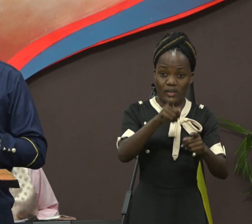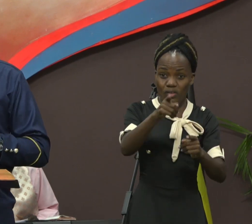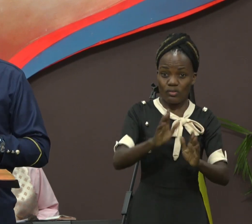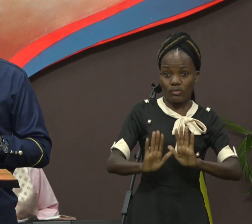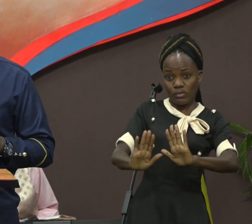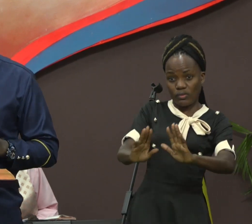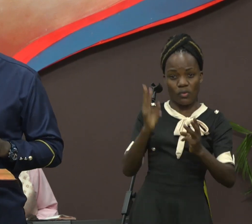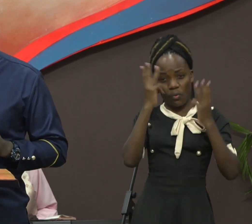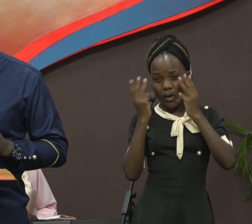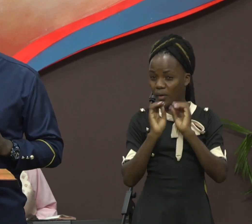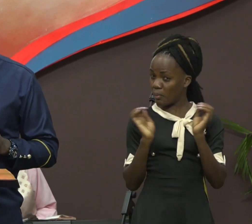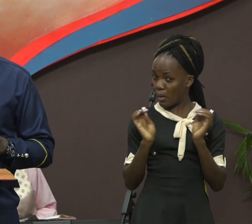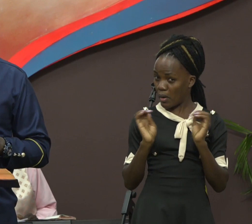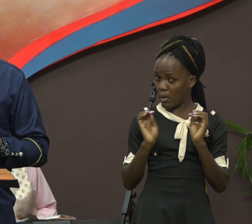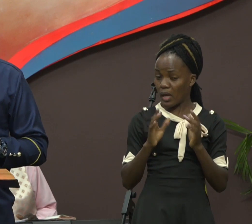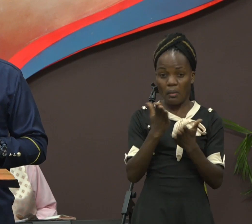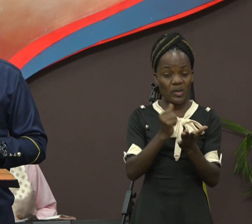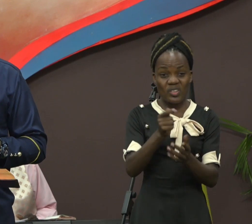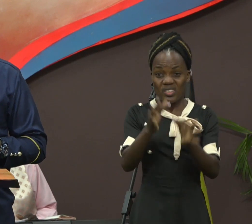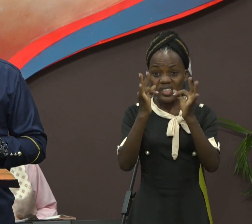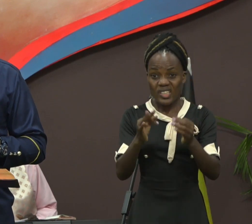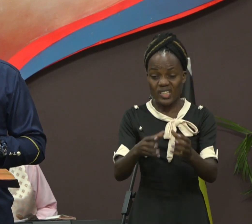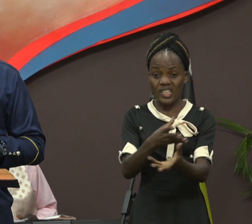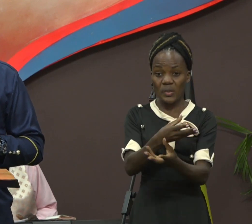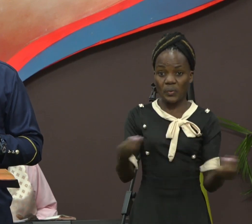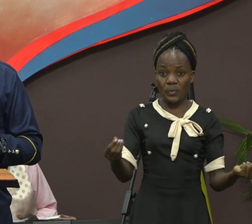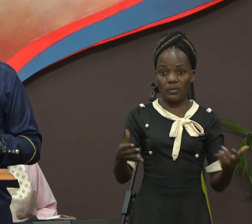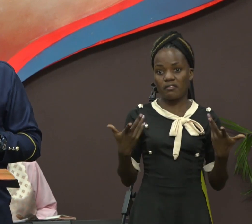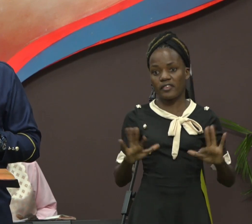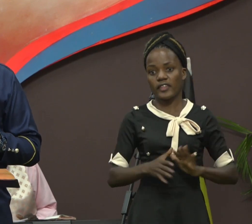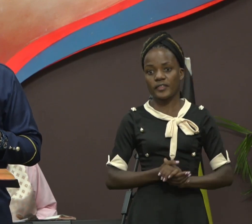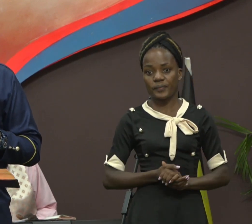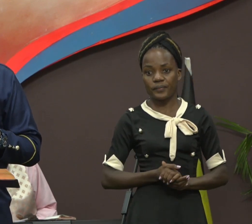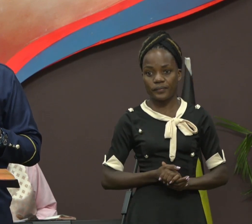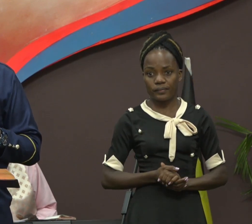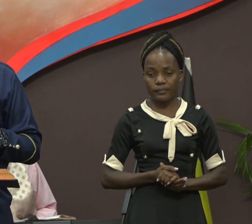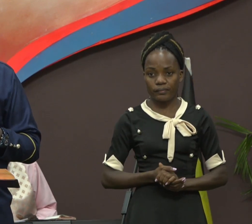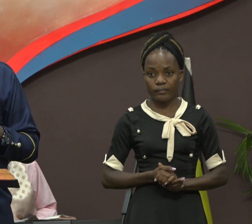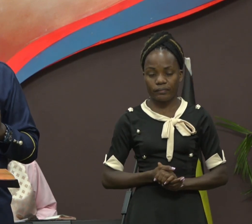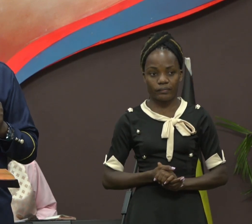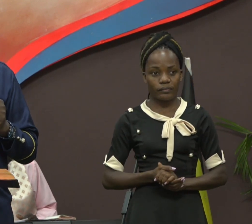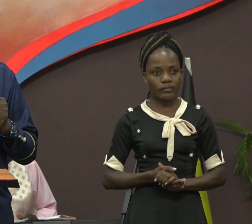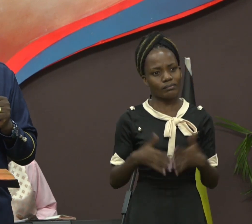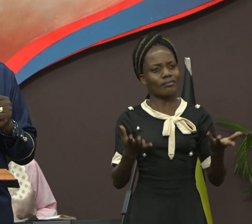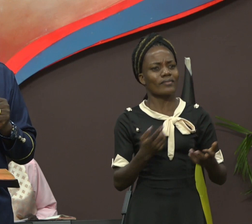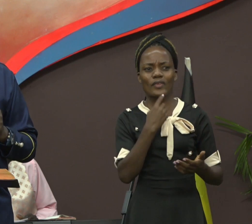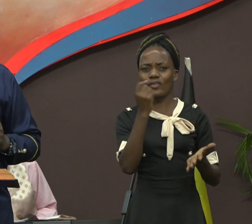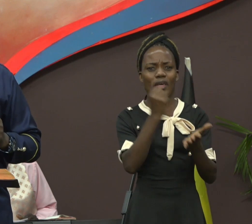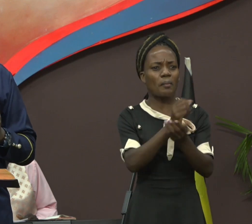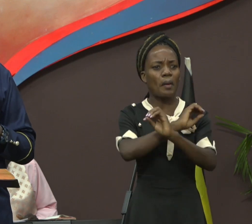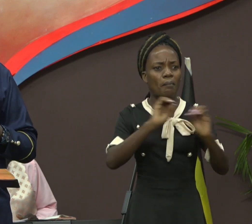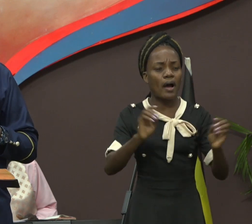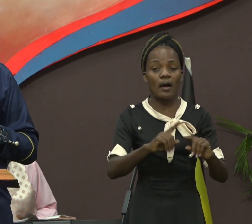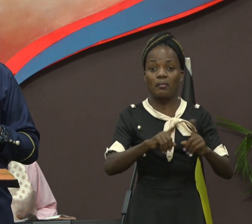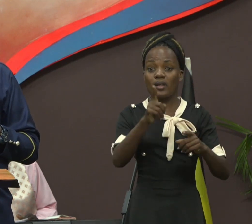Leave alone what you're going through, it's temporal, it also ends just like a day does. Osera amina atenge chucholi.